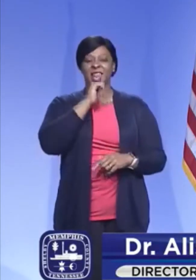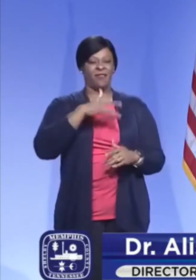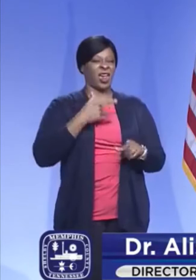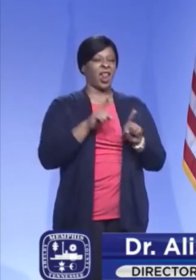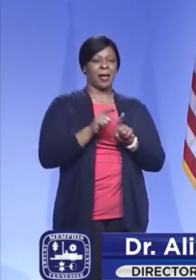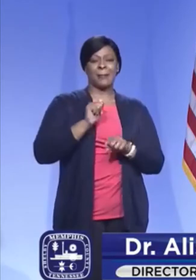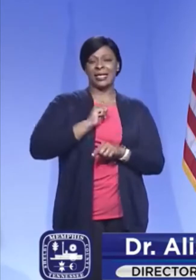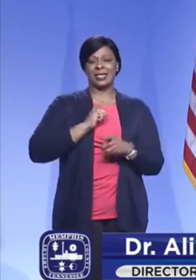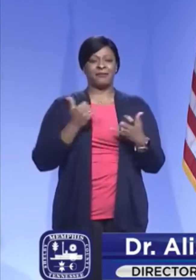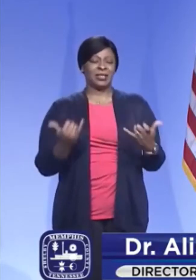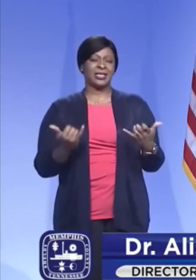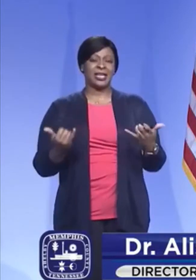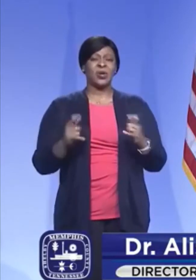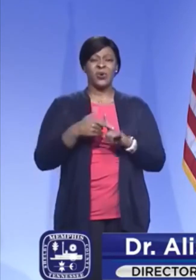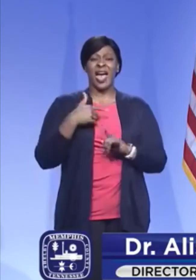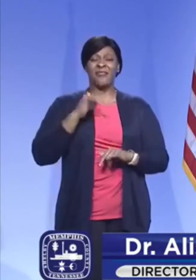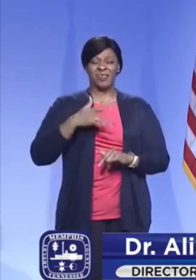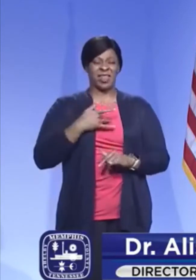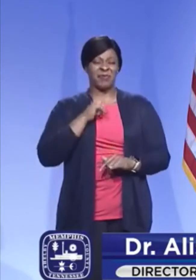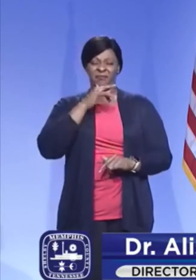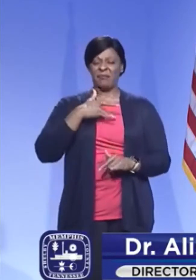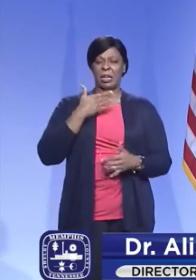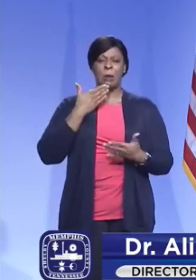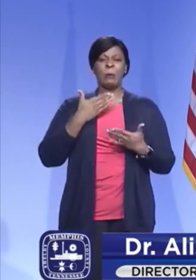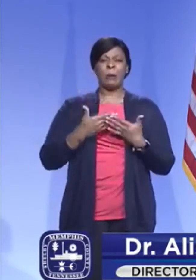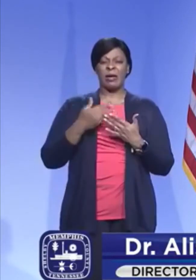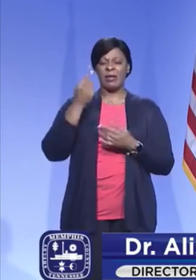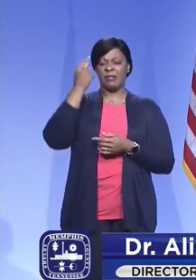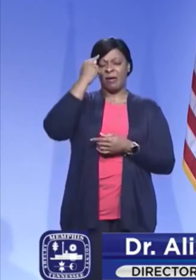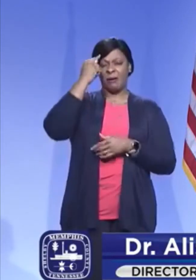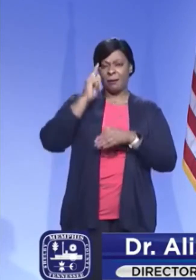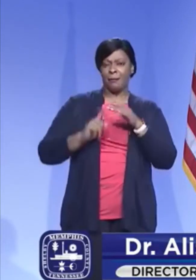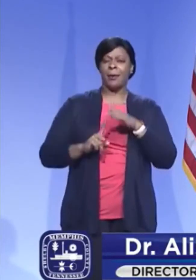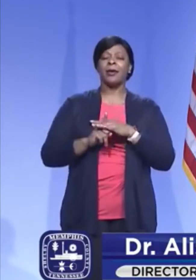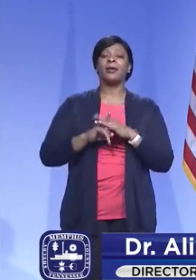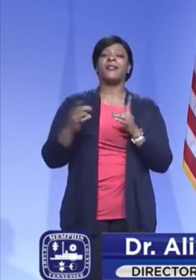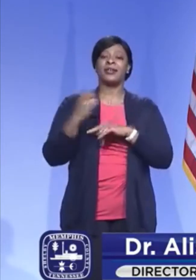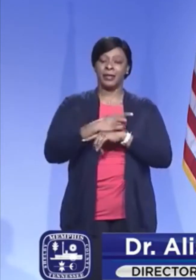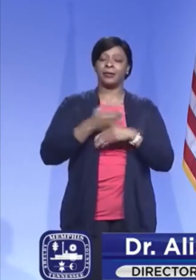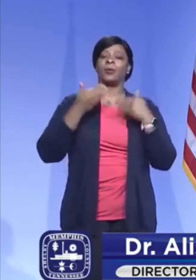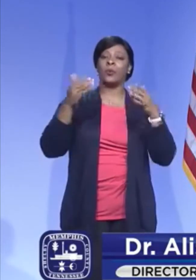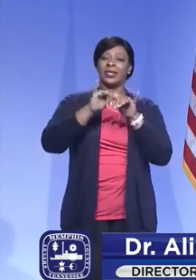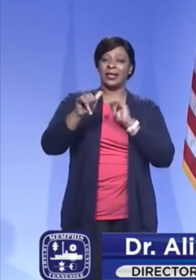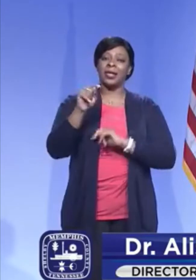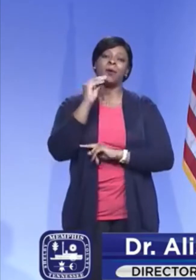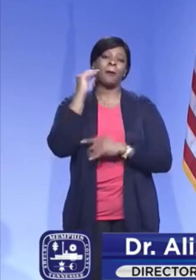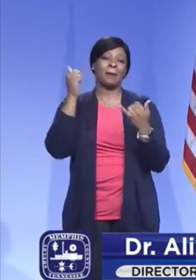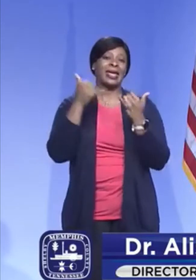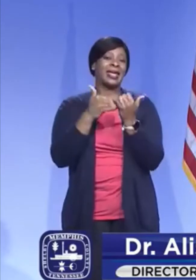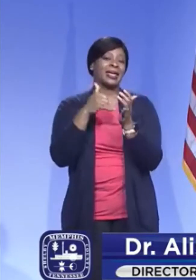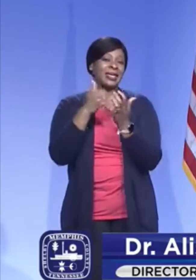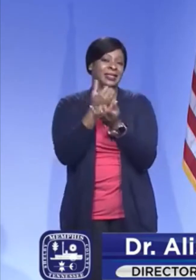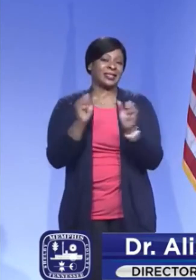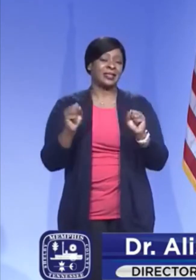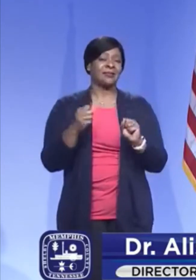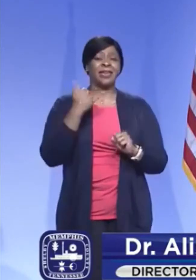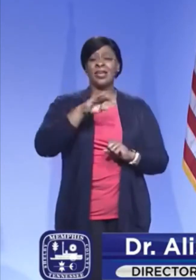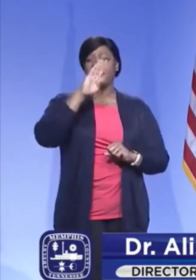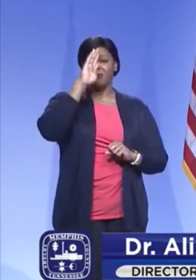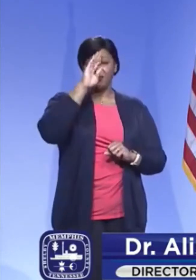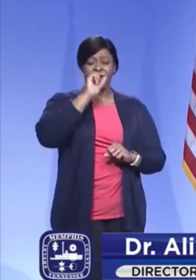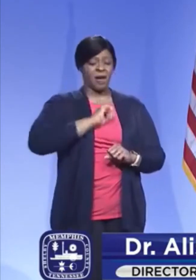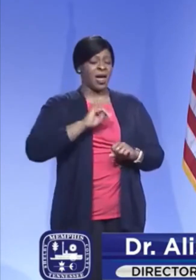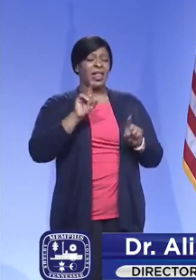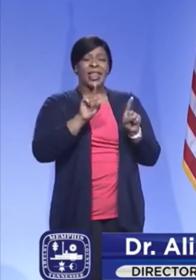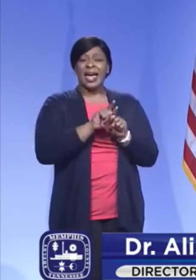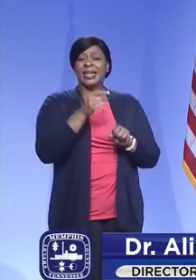myself today. When you have that thought, that's really the day that you need to stay home. Any symptoms that are COVID-like symptoms, so